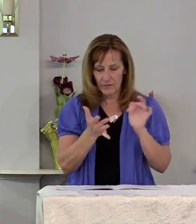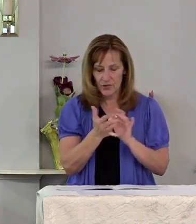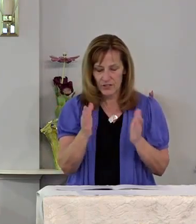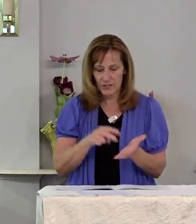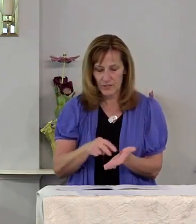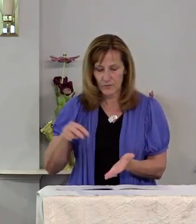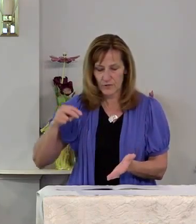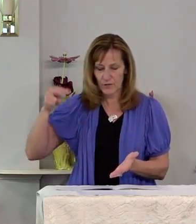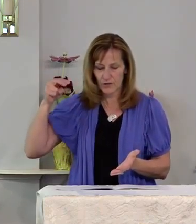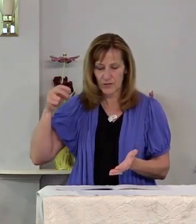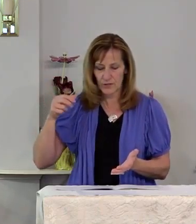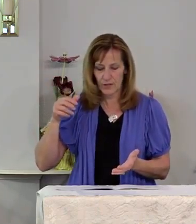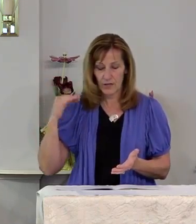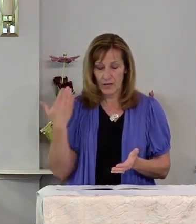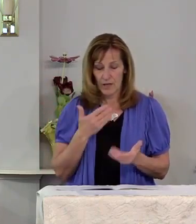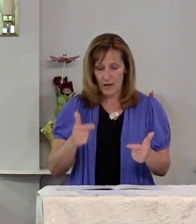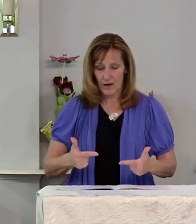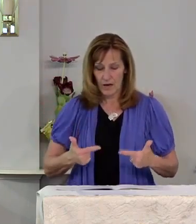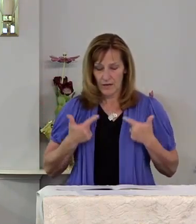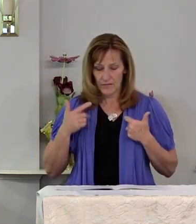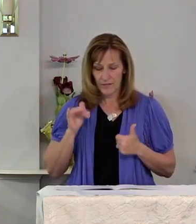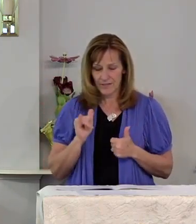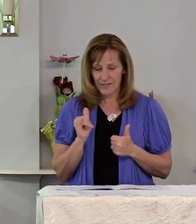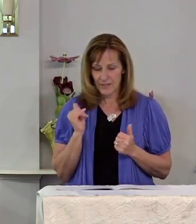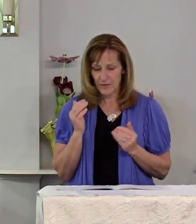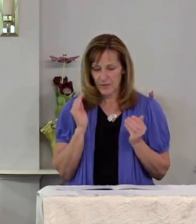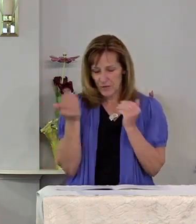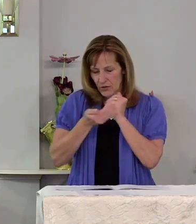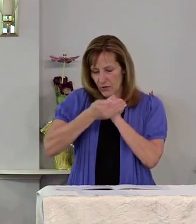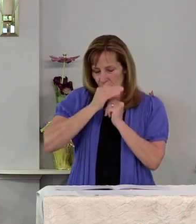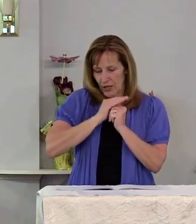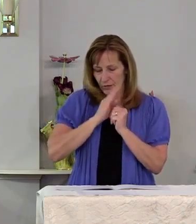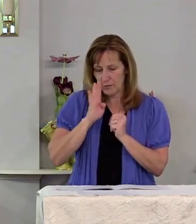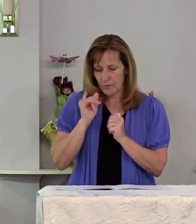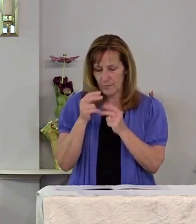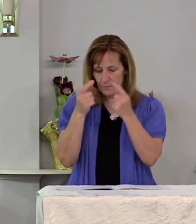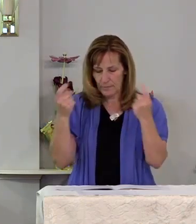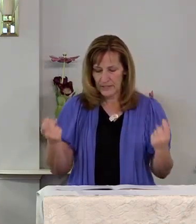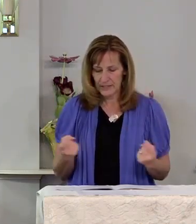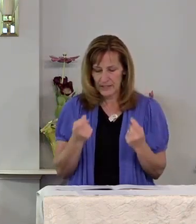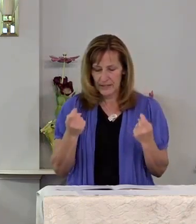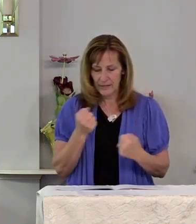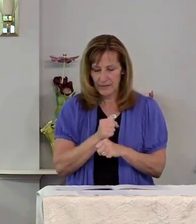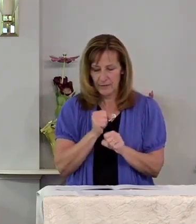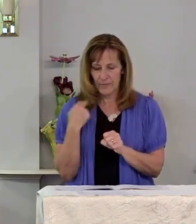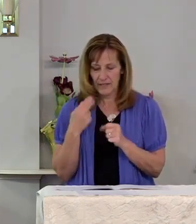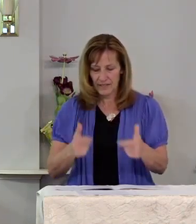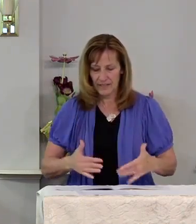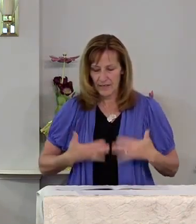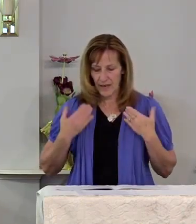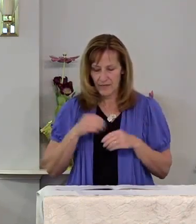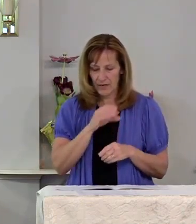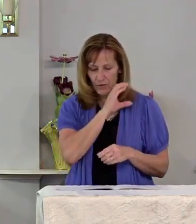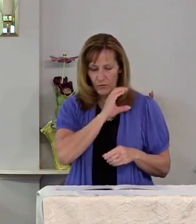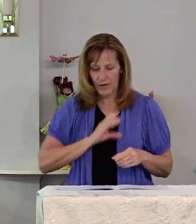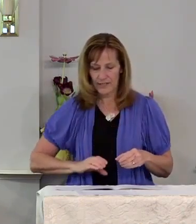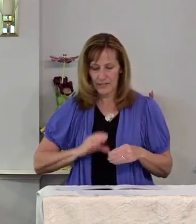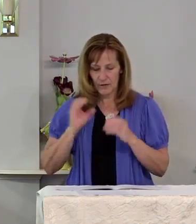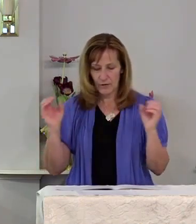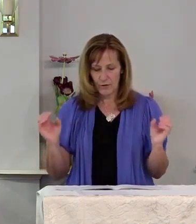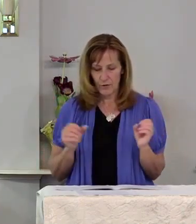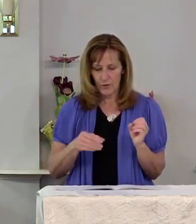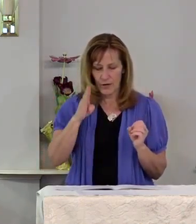Jesus' resurrection. Yet our lives are still shadowed by sin. Make us alive in Christ,